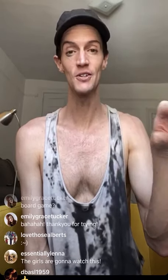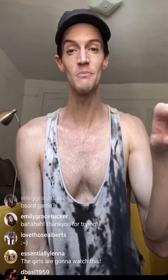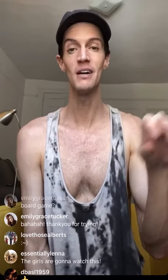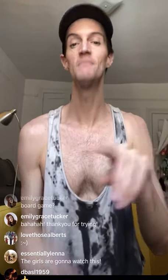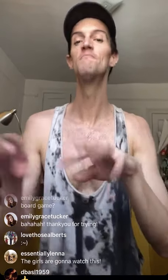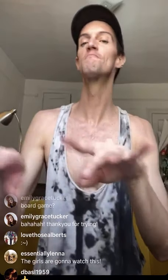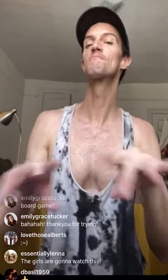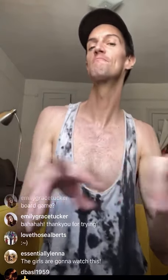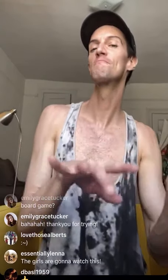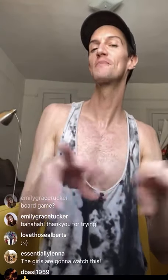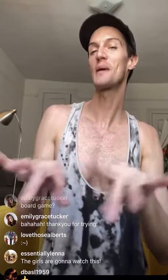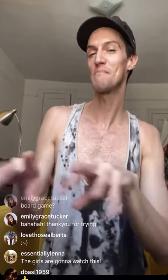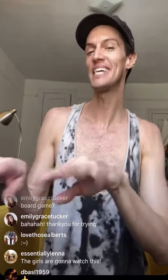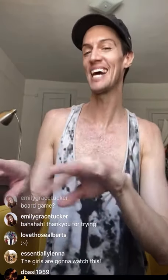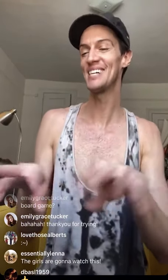fingerspell, piano.